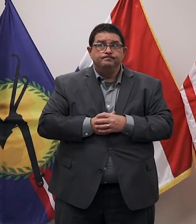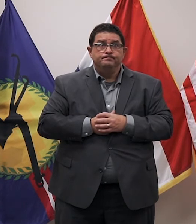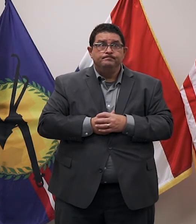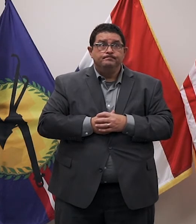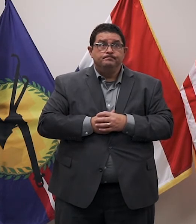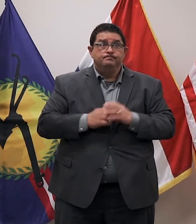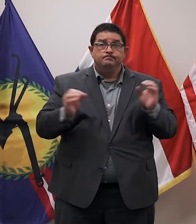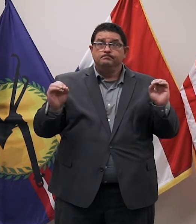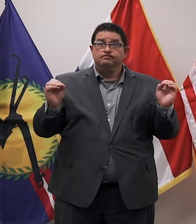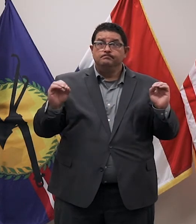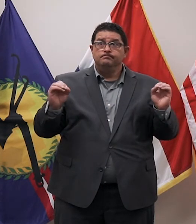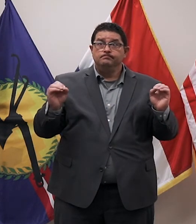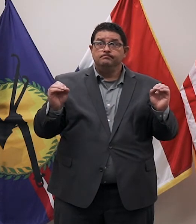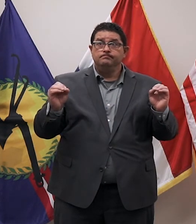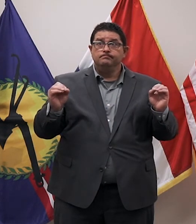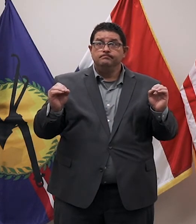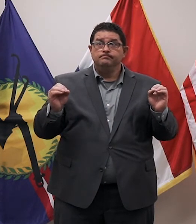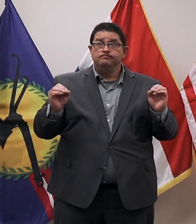Doug?